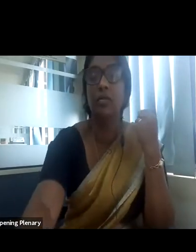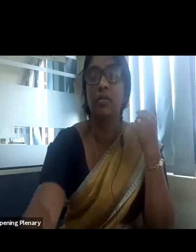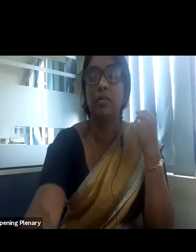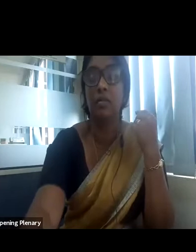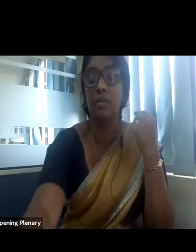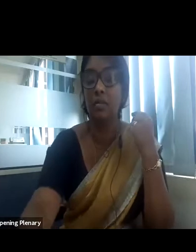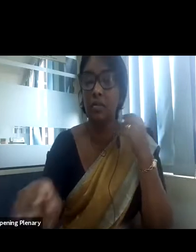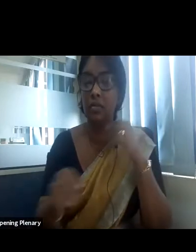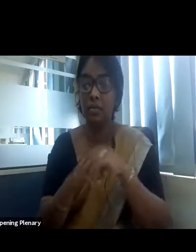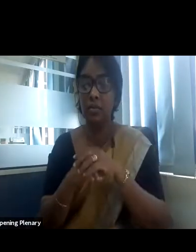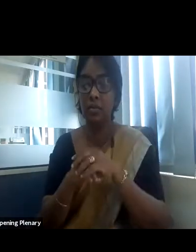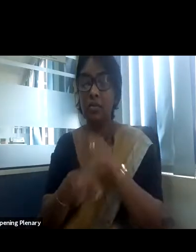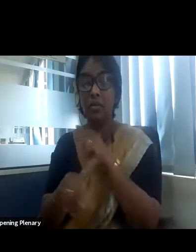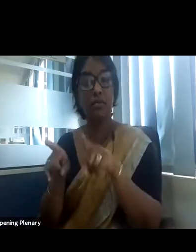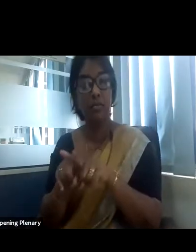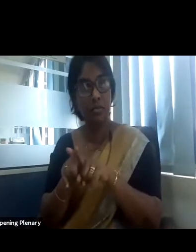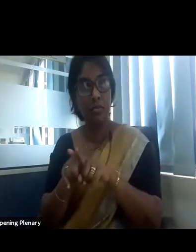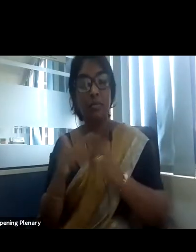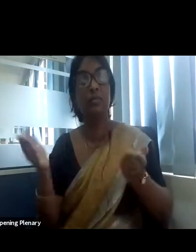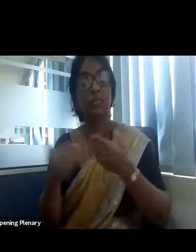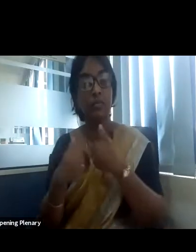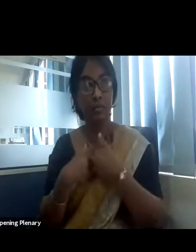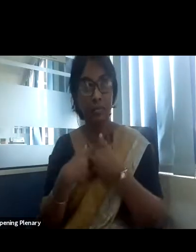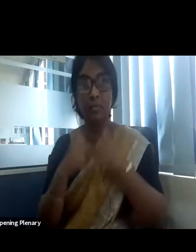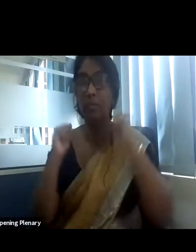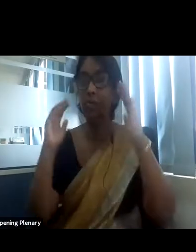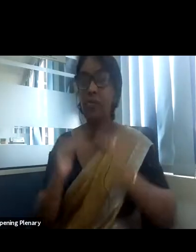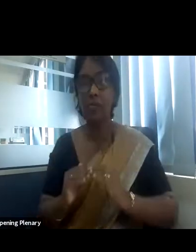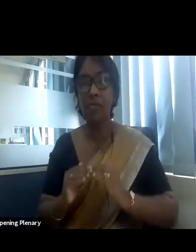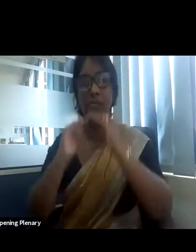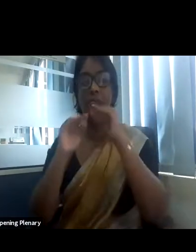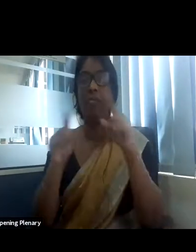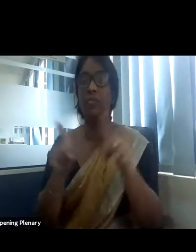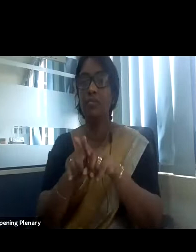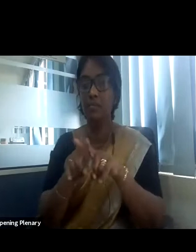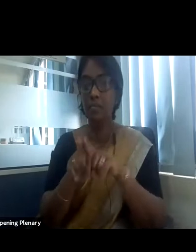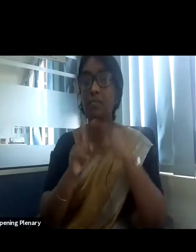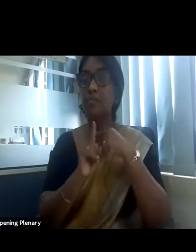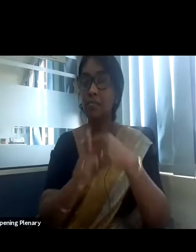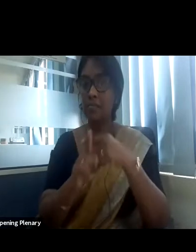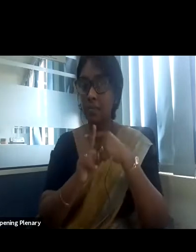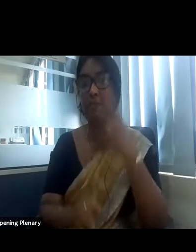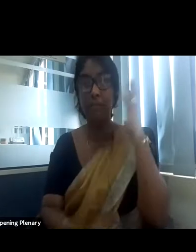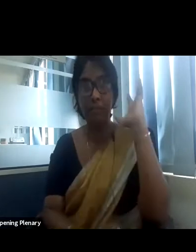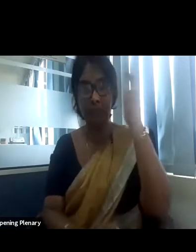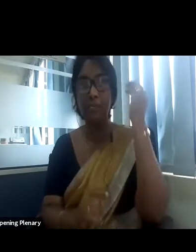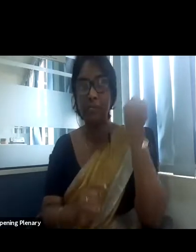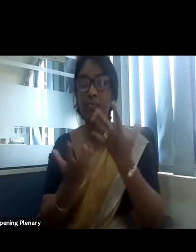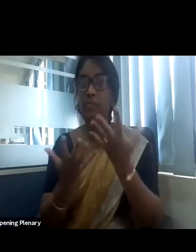could unlock $12 trillion in market opportunities. If we look at just 4